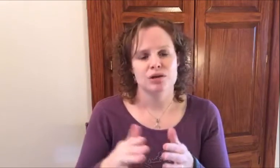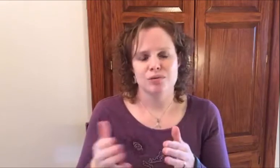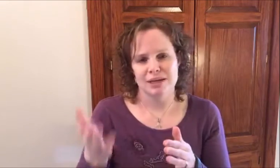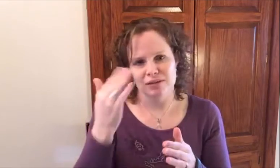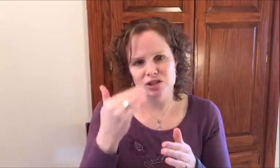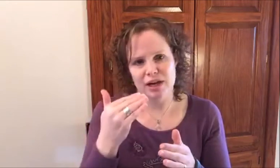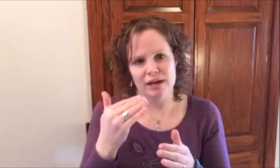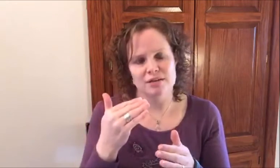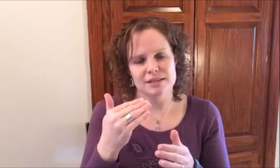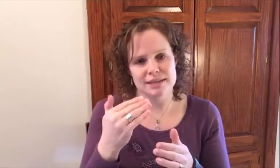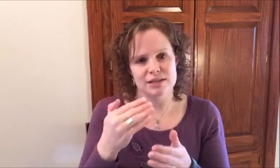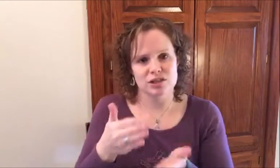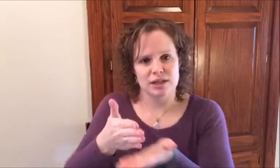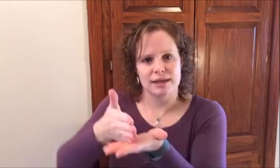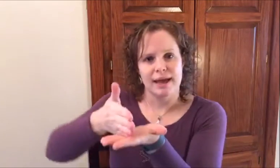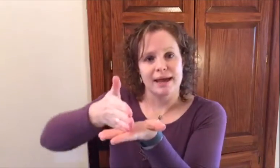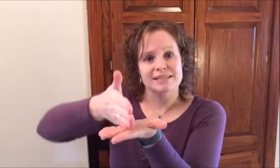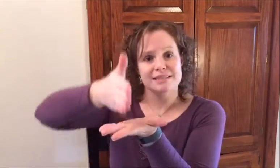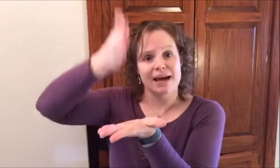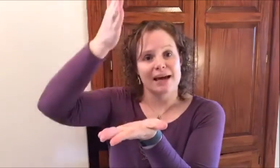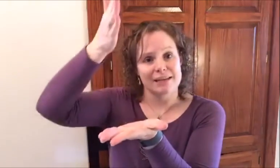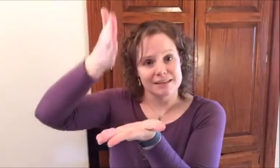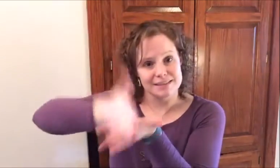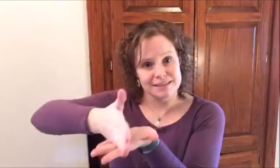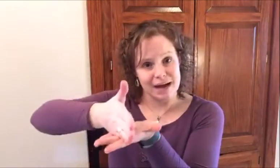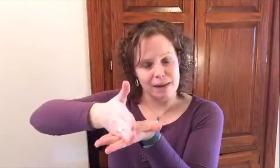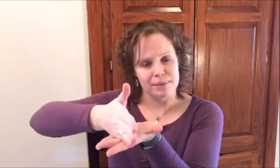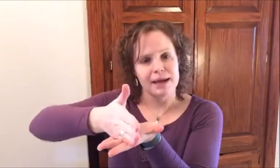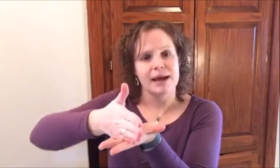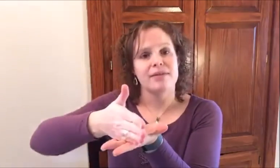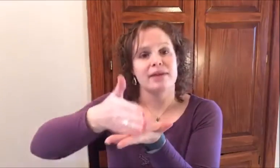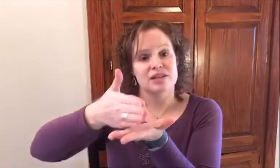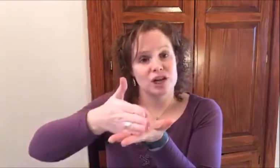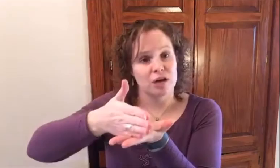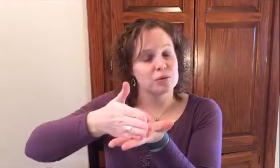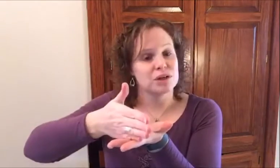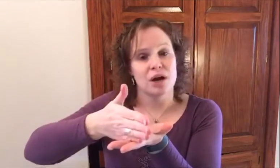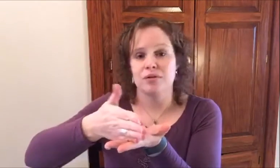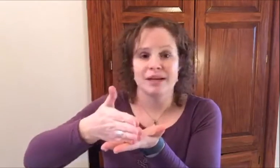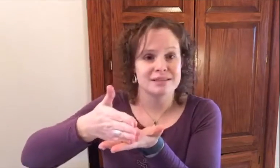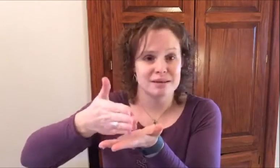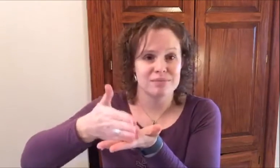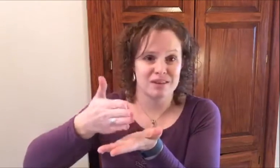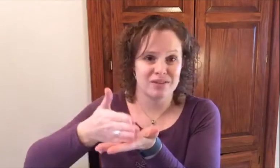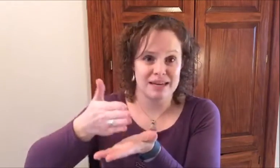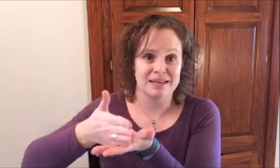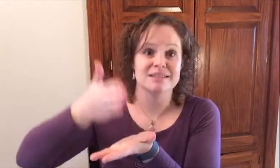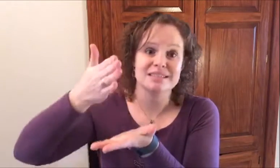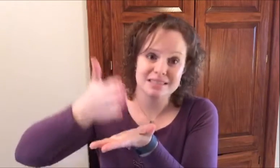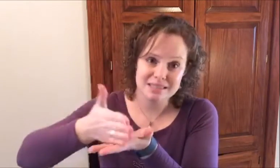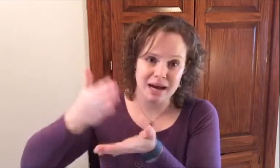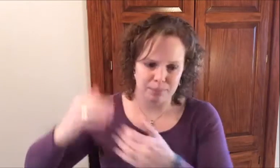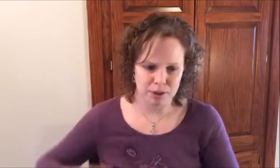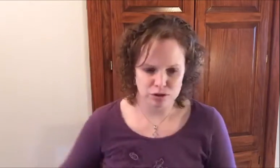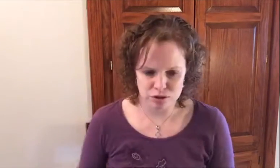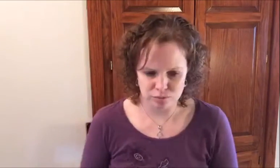You can get the child's attention and sign stop. And then that child would know that is something that they need to stop